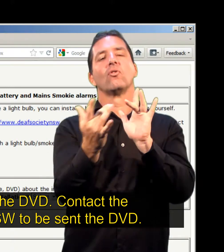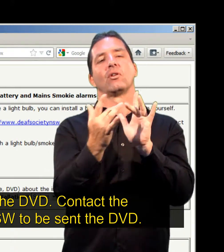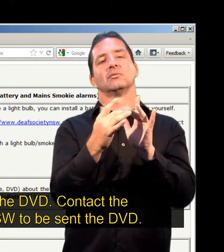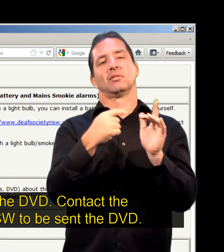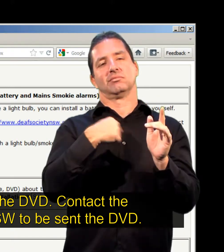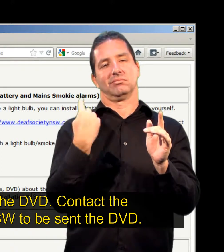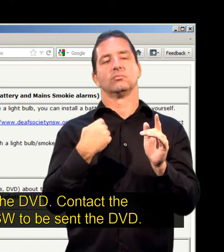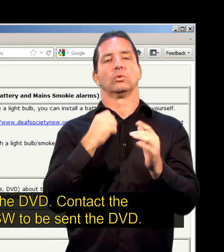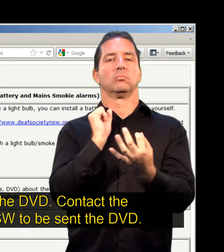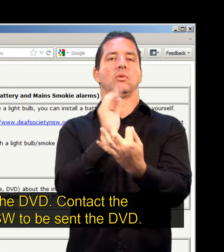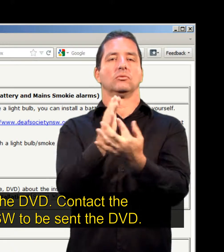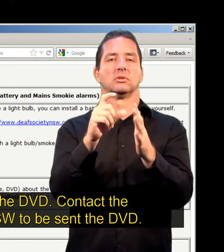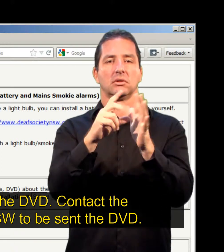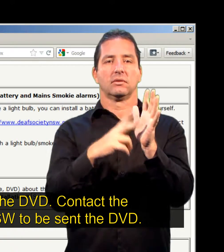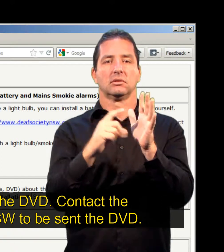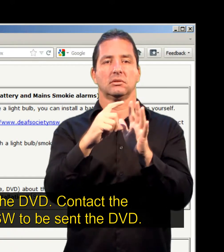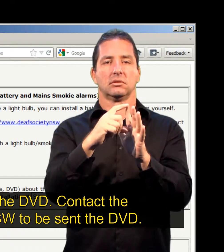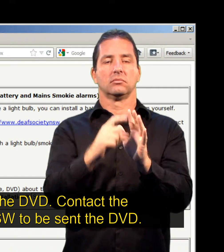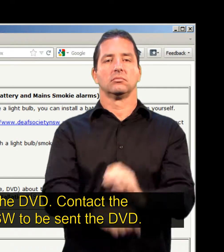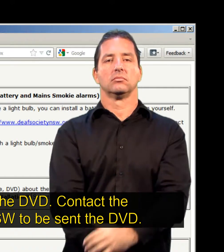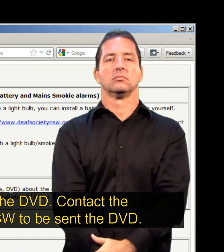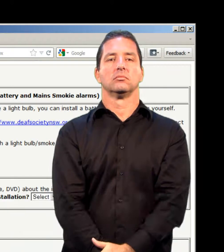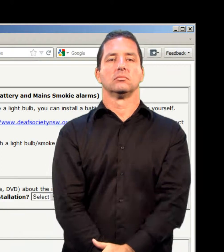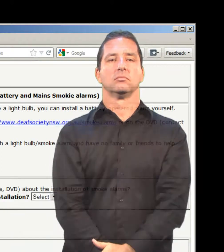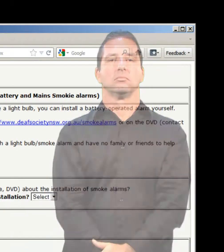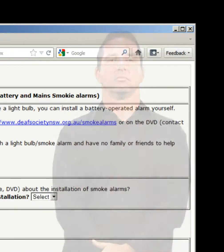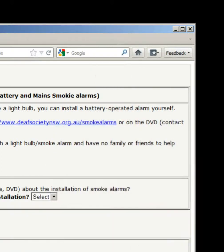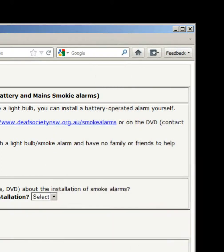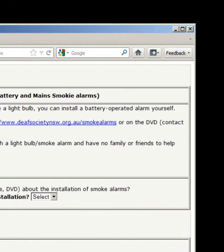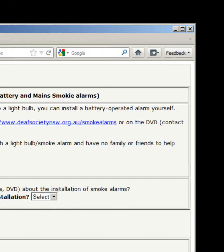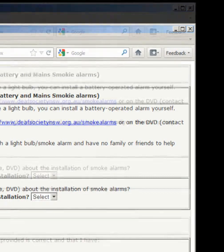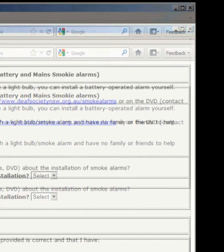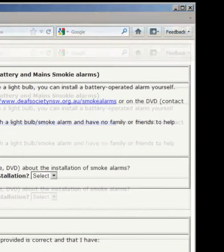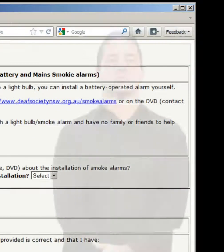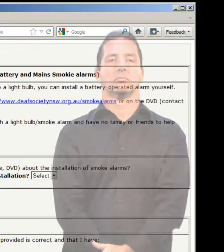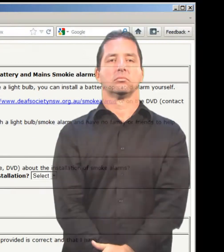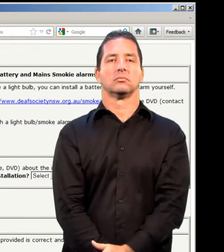Deaf Society of New South Wales to be sent the DVD.